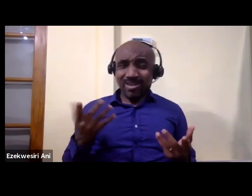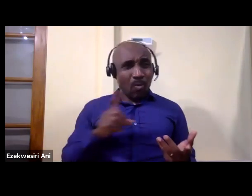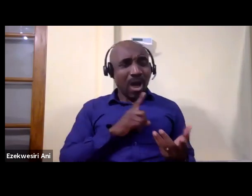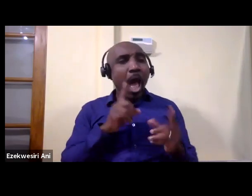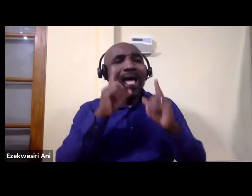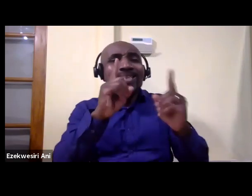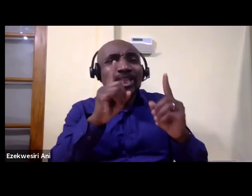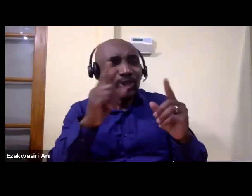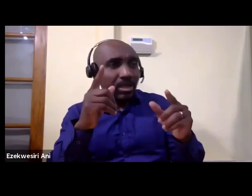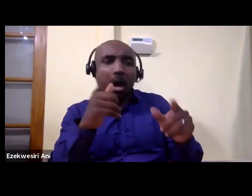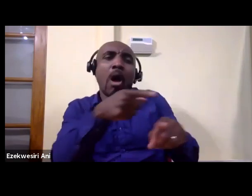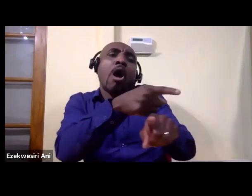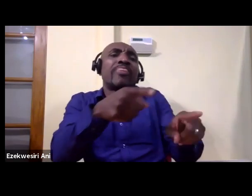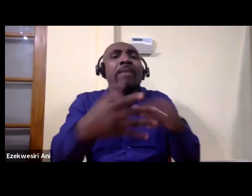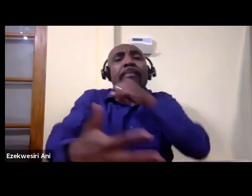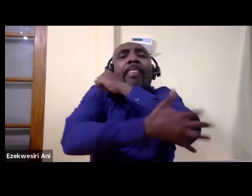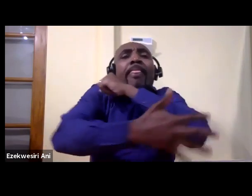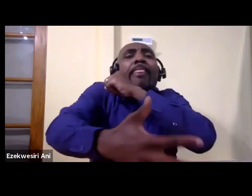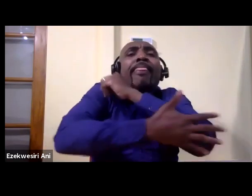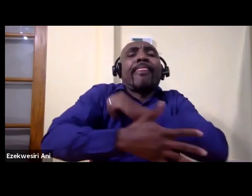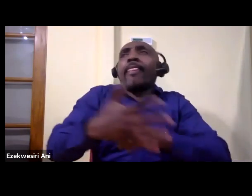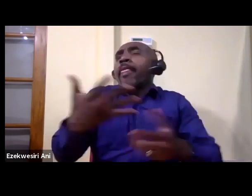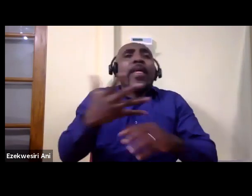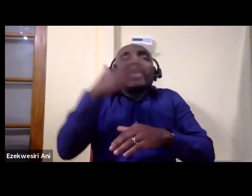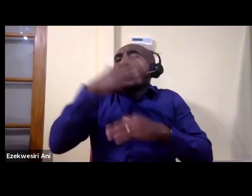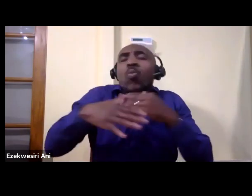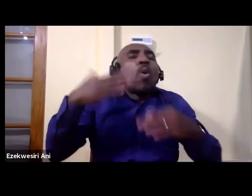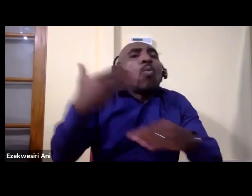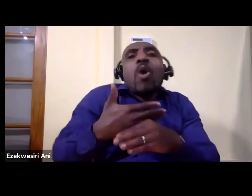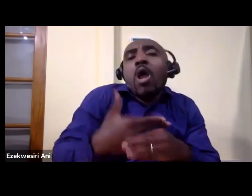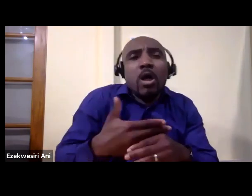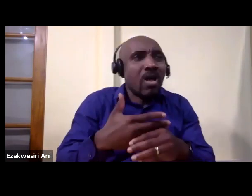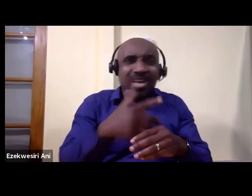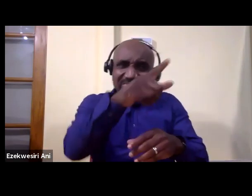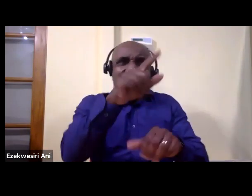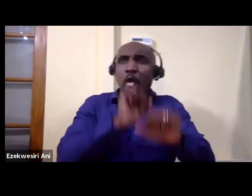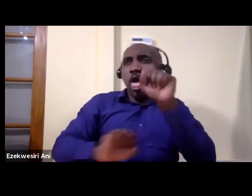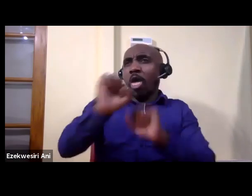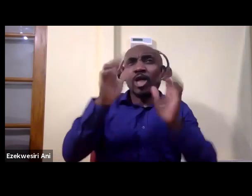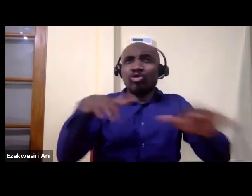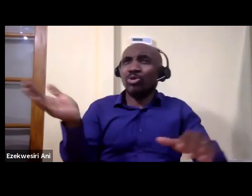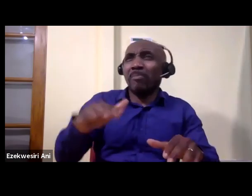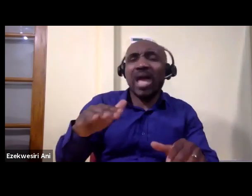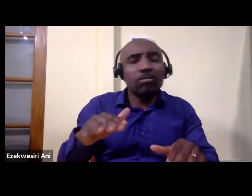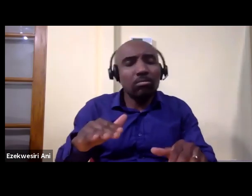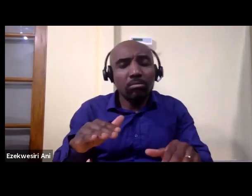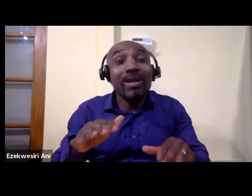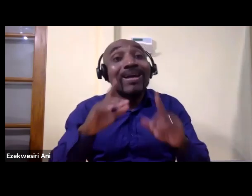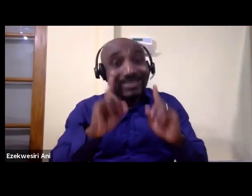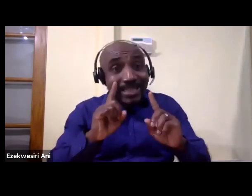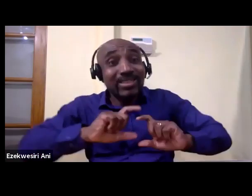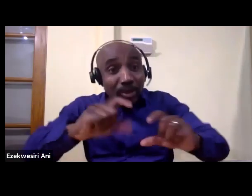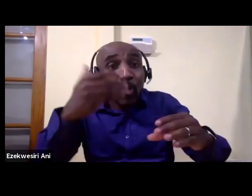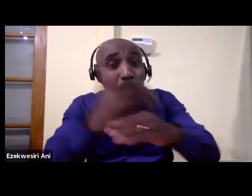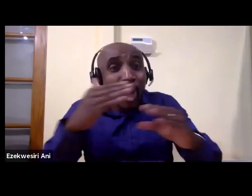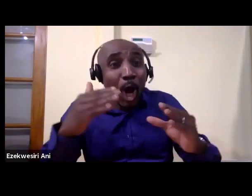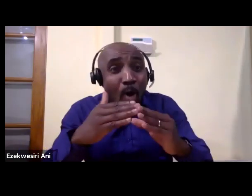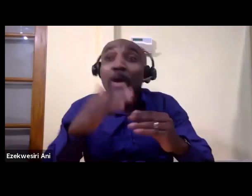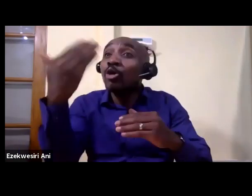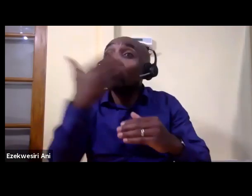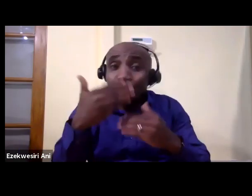teachers don't want to go back to work and never want children to go back to school. Teachers are working, schools are open, teachers are